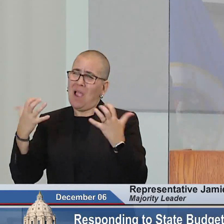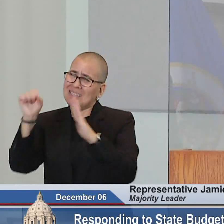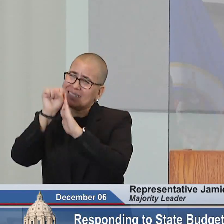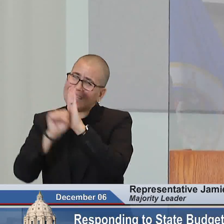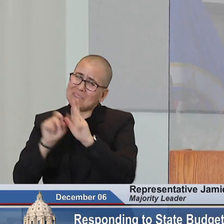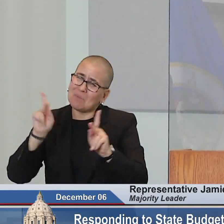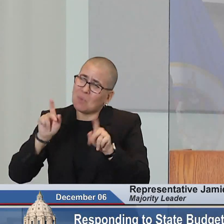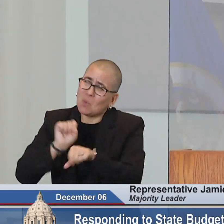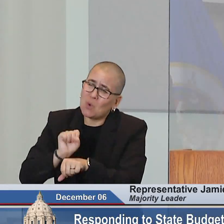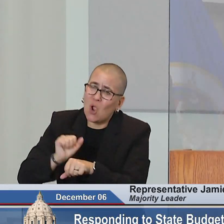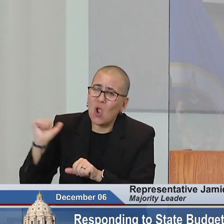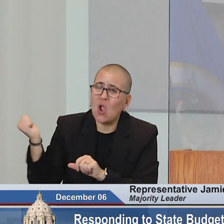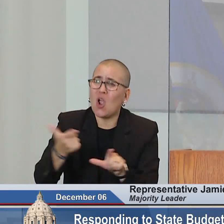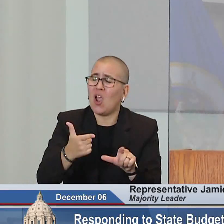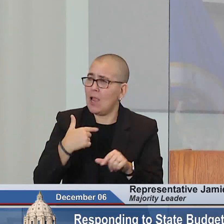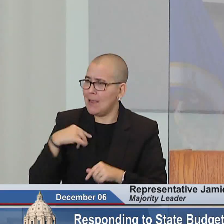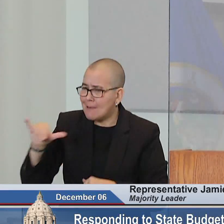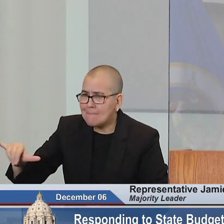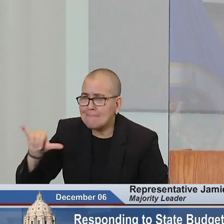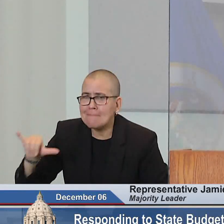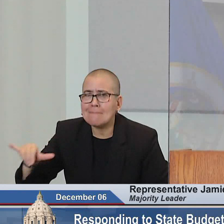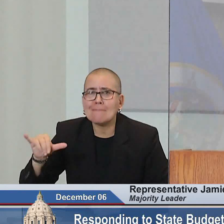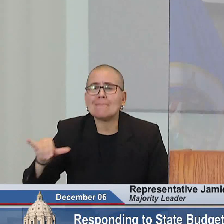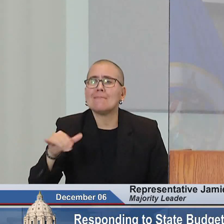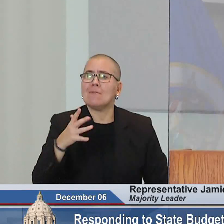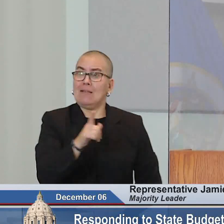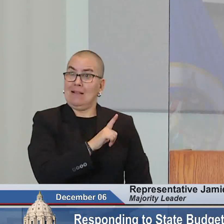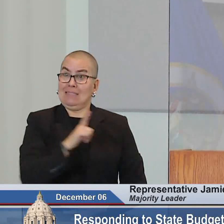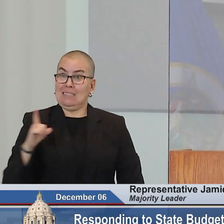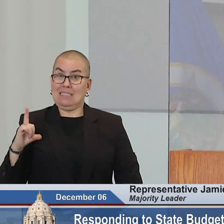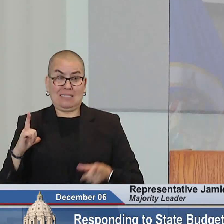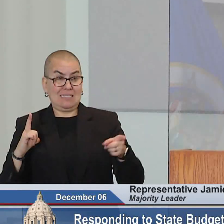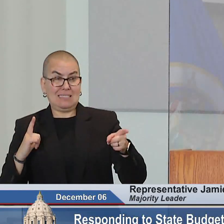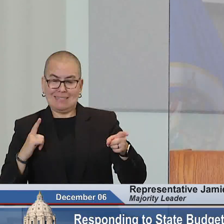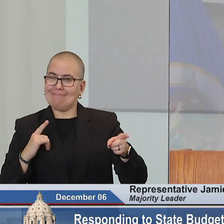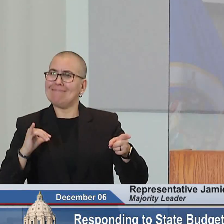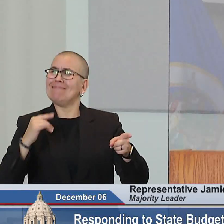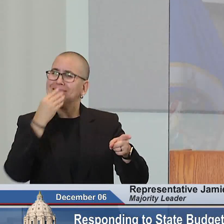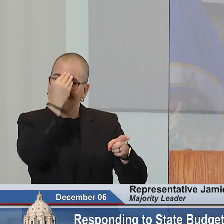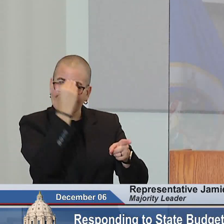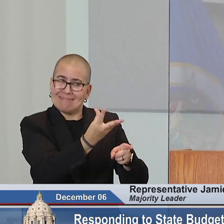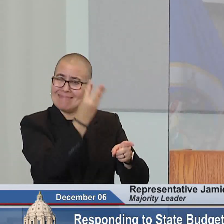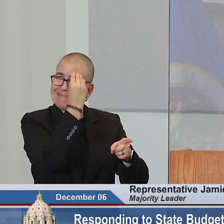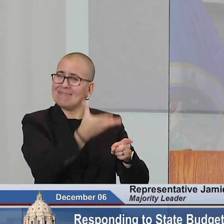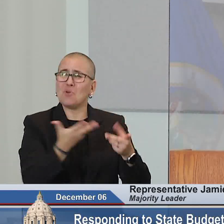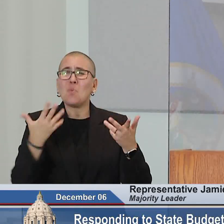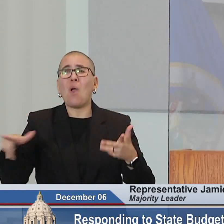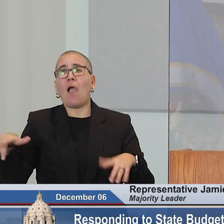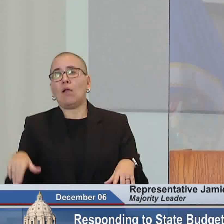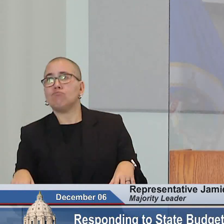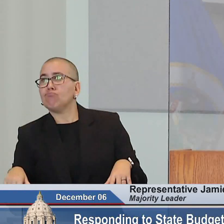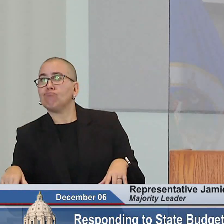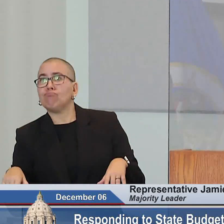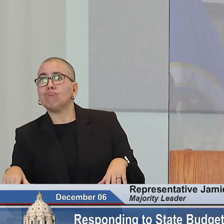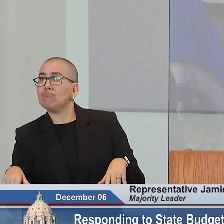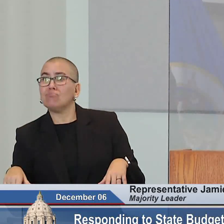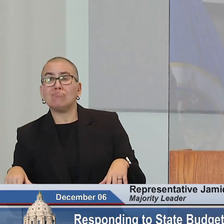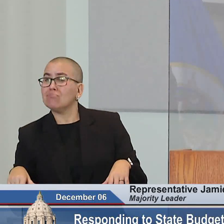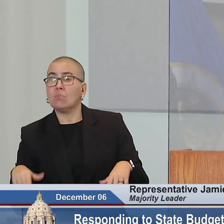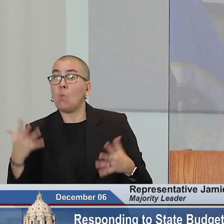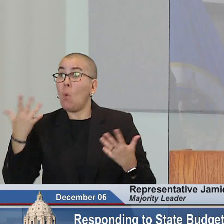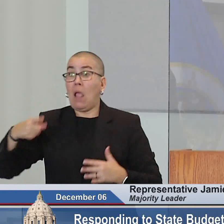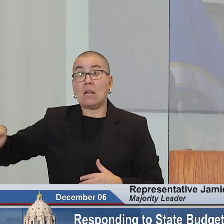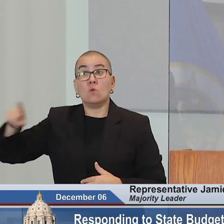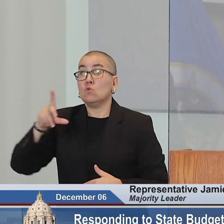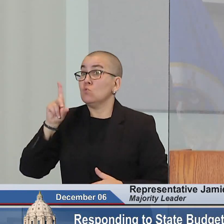of getting mired in gridlock. Just as important, Minnesotans delivered a message about what they don't want. Minnesotans don't want to cut taxes for